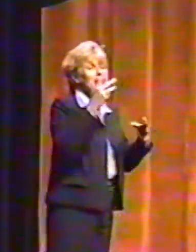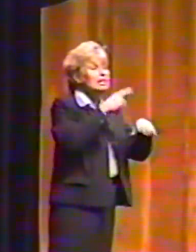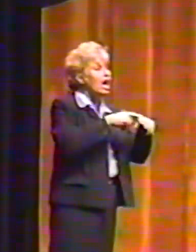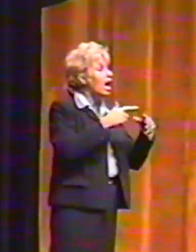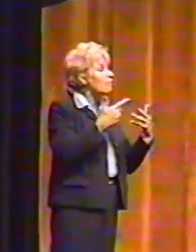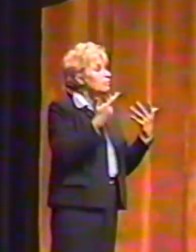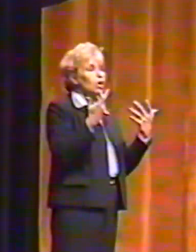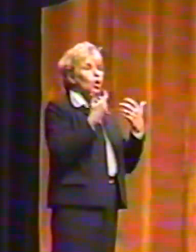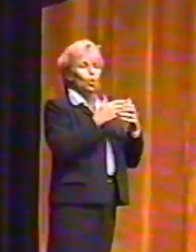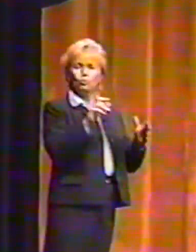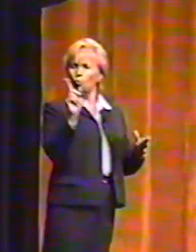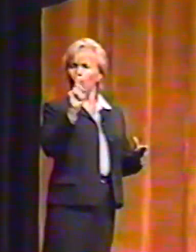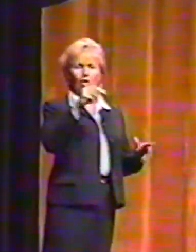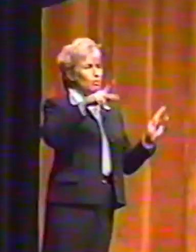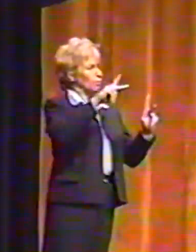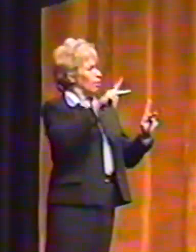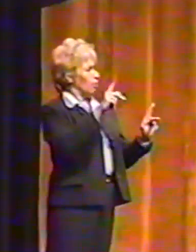there,